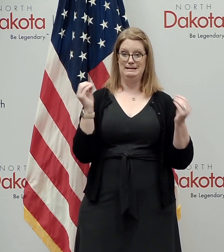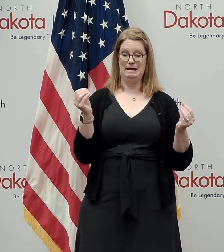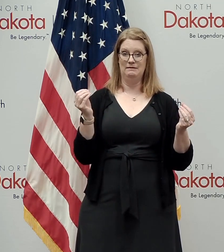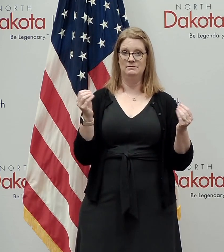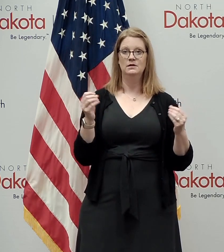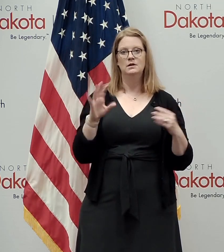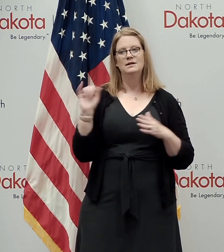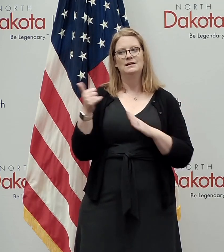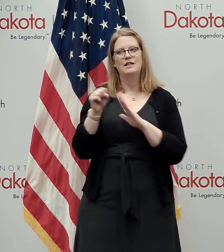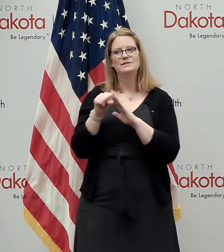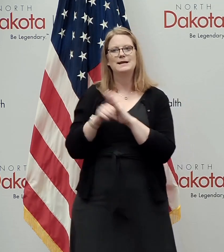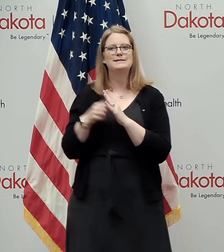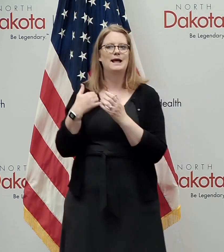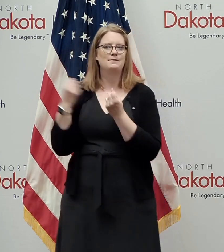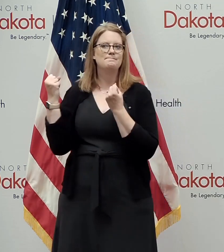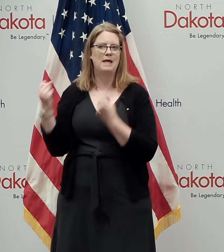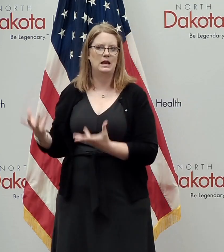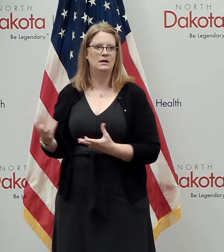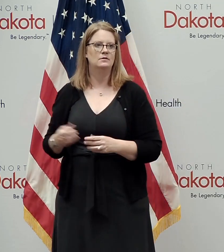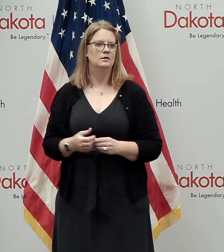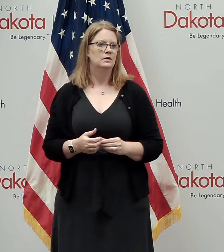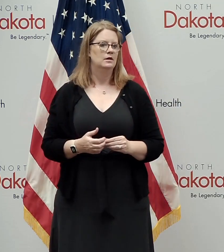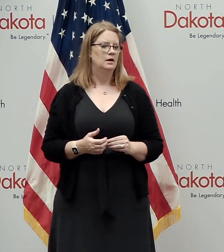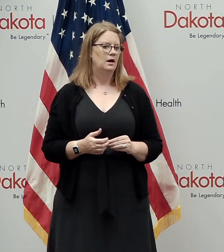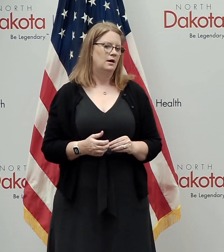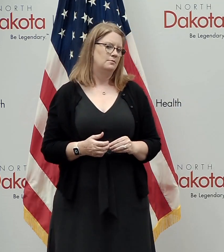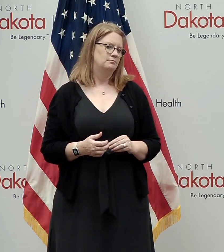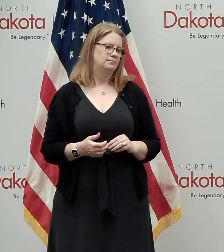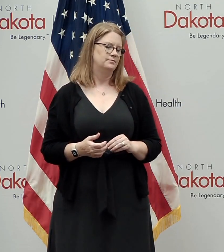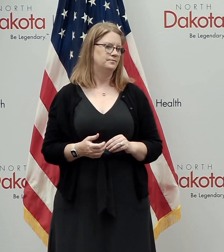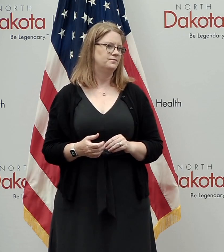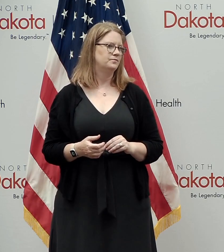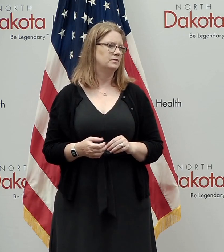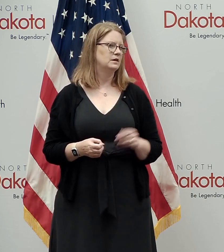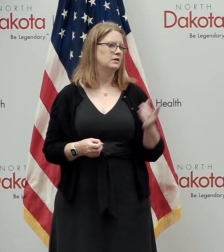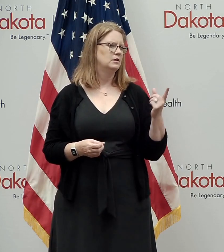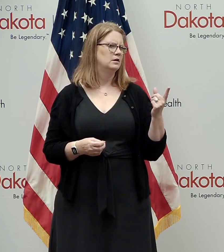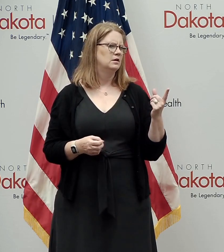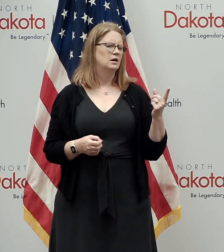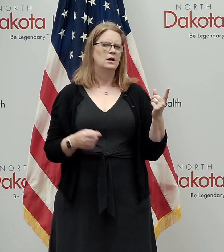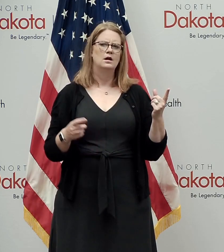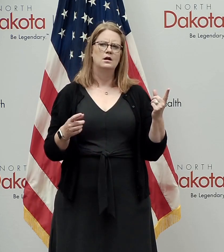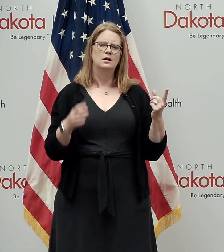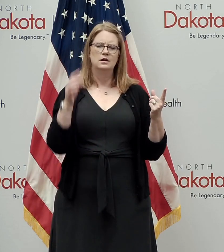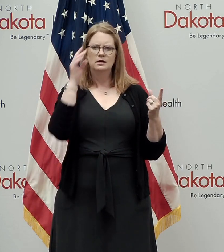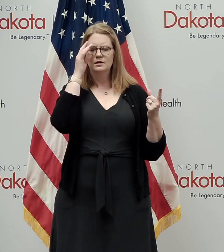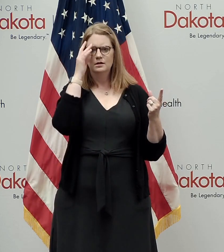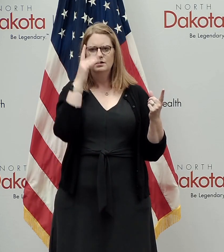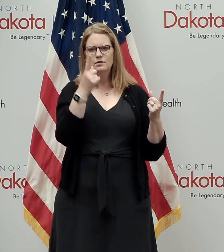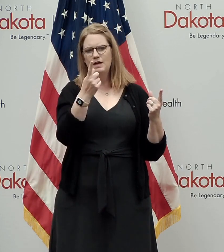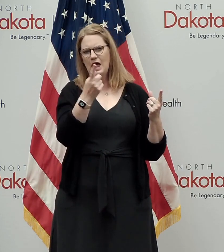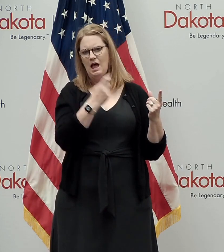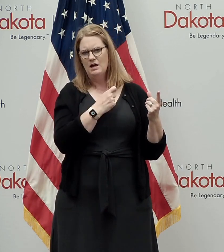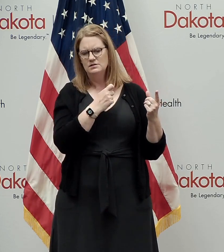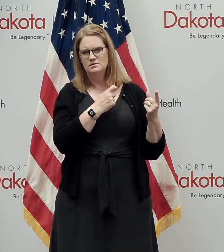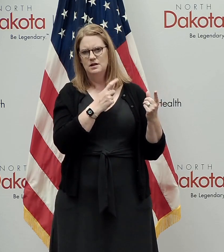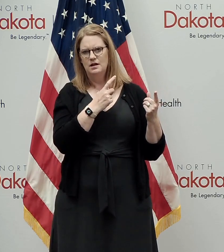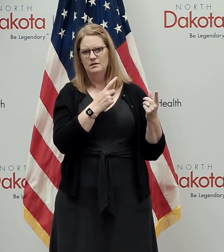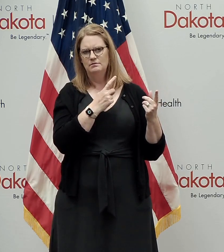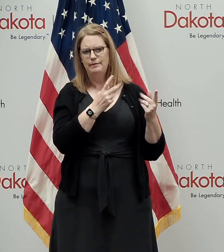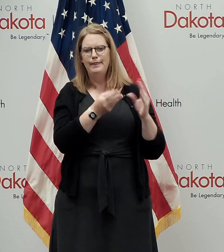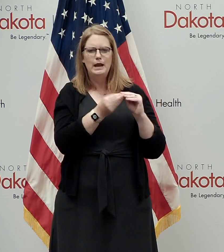multiple commercial labs. And I think that you've asked a question, Jacob, about quantity, but I also want to